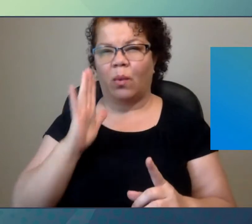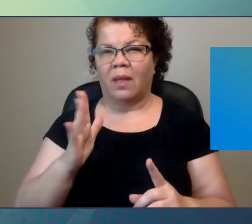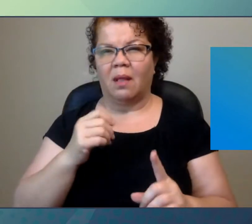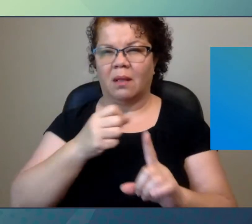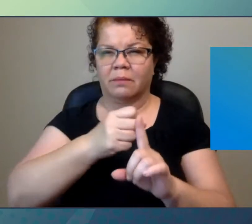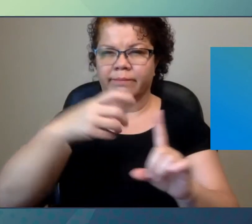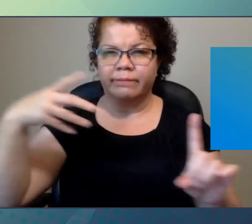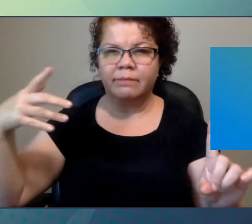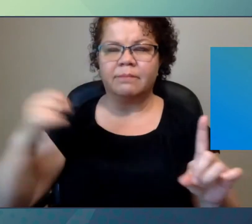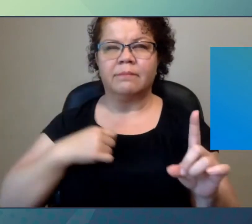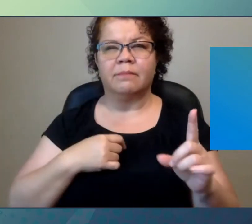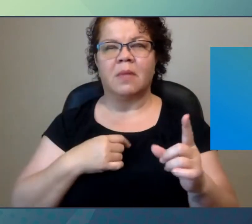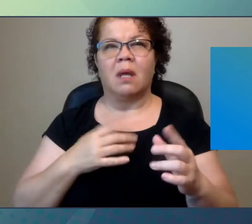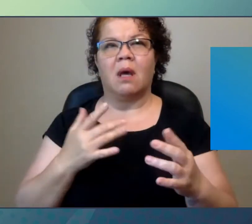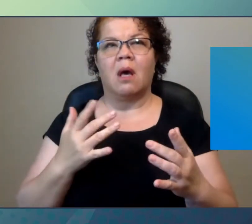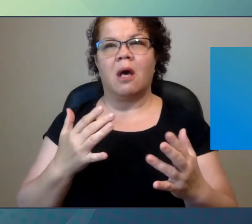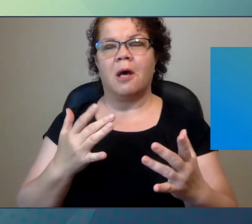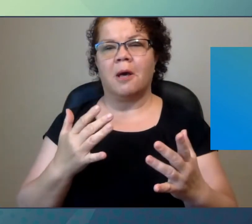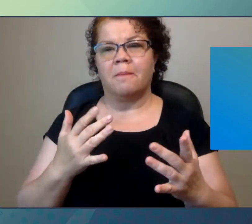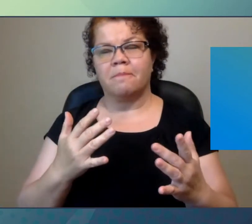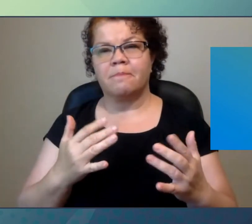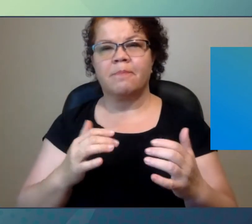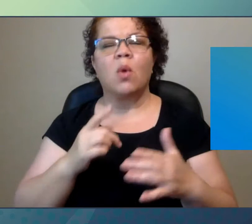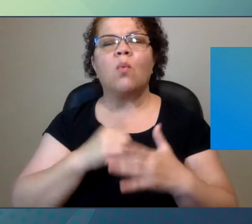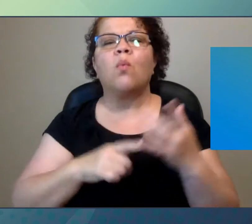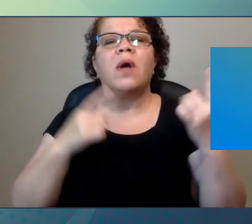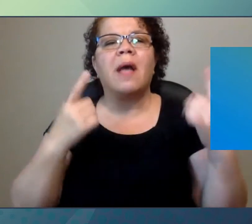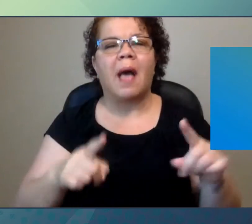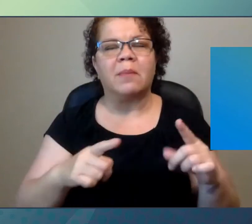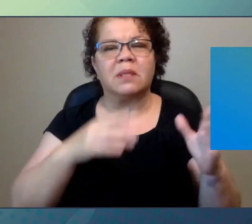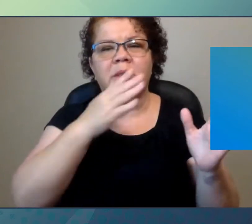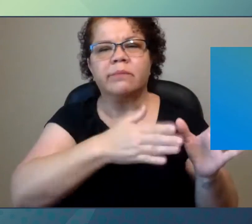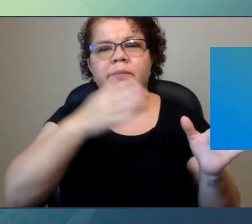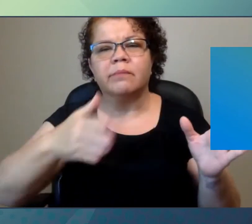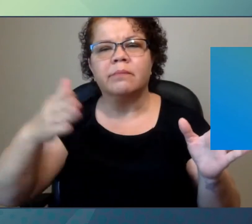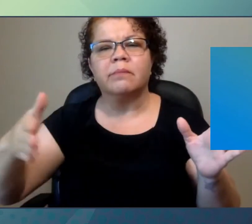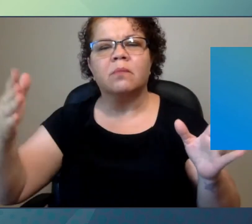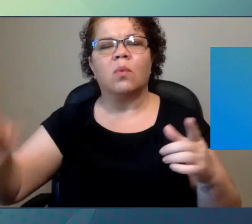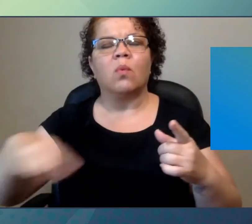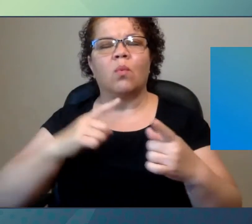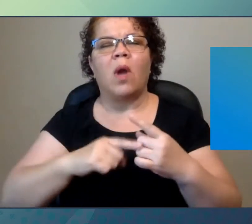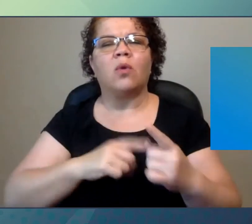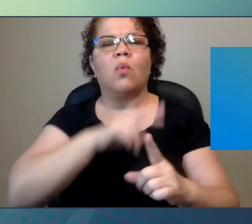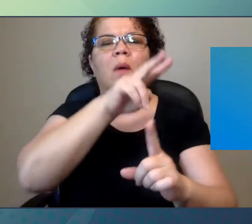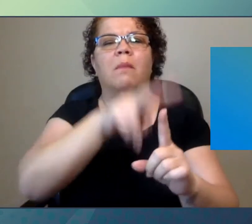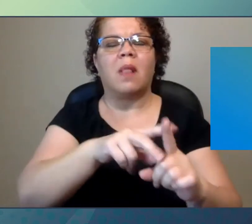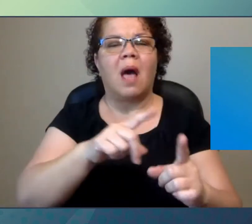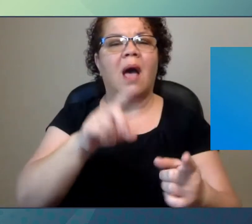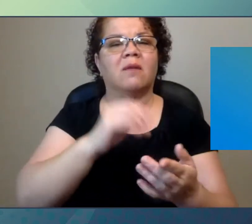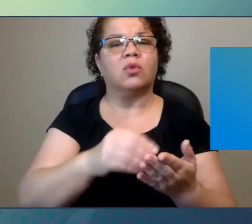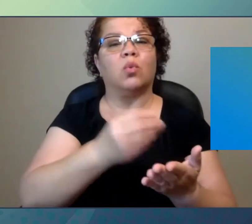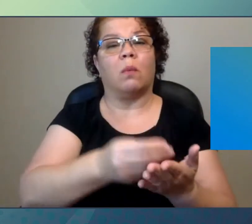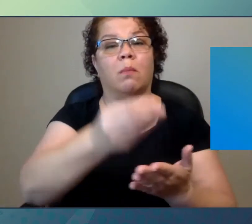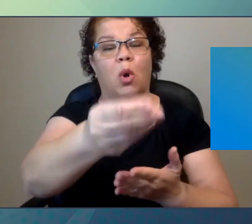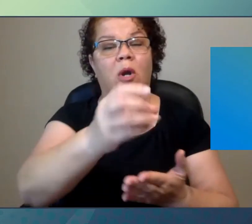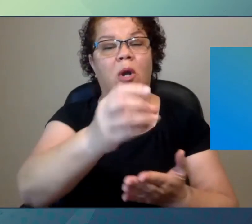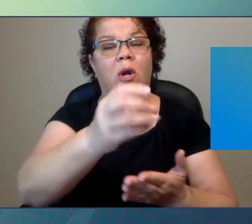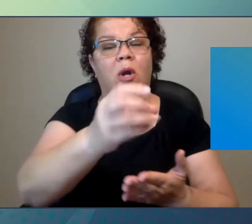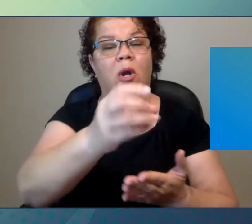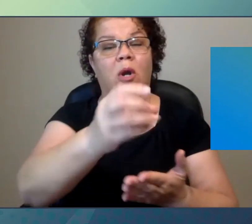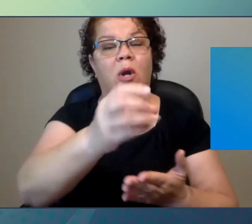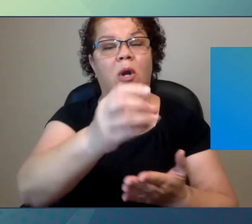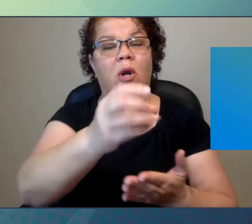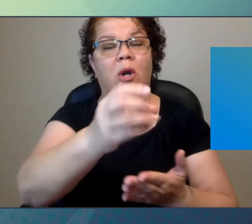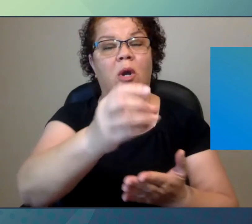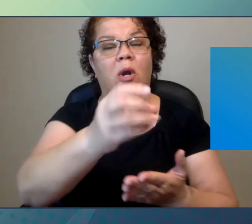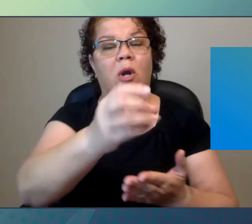over what happens when somebody applies for a mortgage, whether it be a purchase or a refinance, and walk you through the